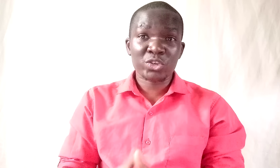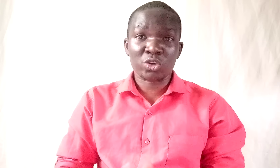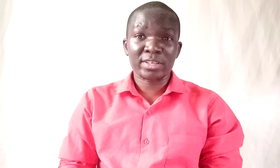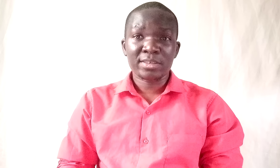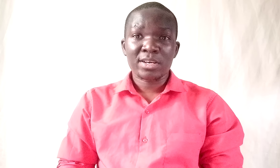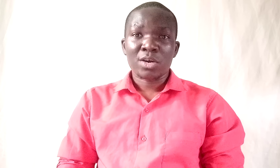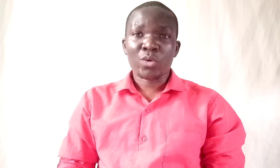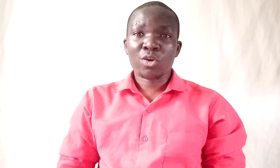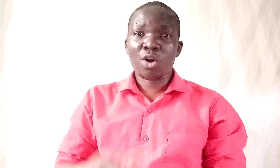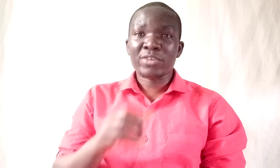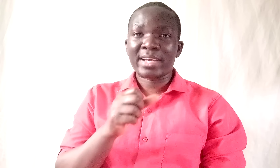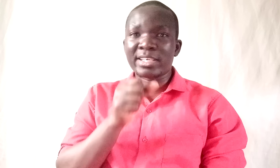situation, we cough like this.